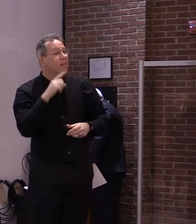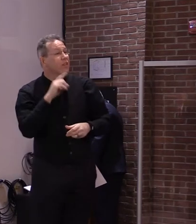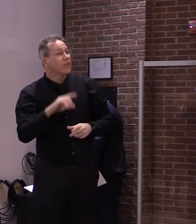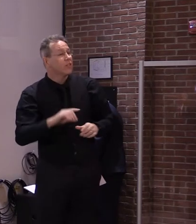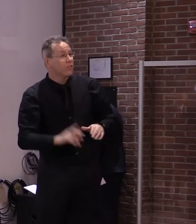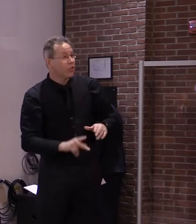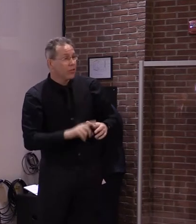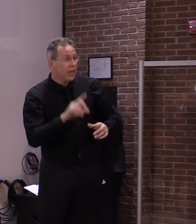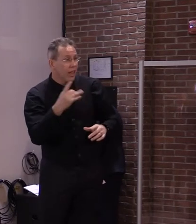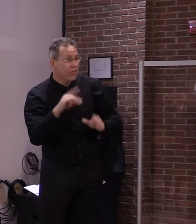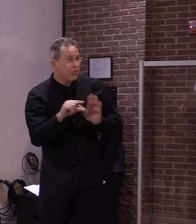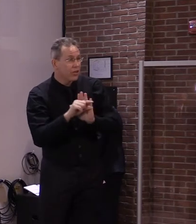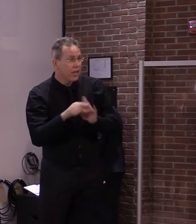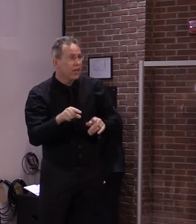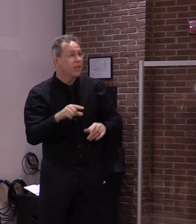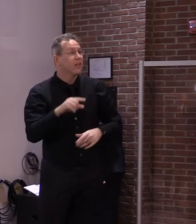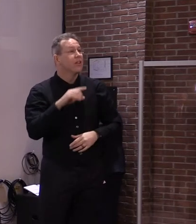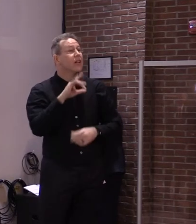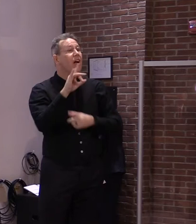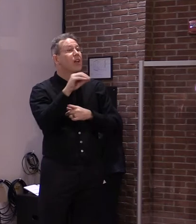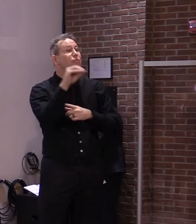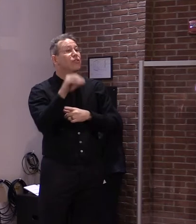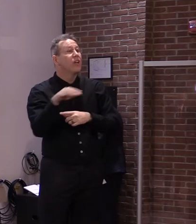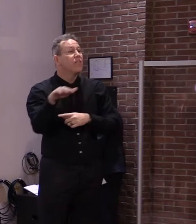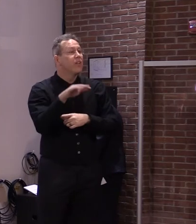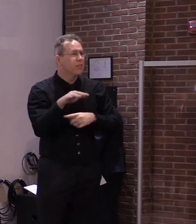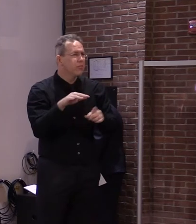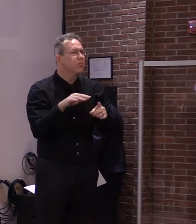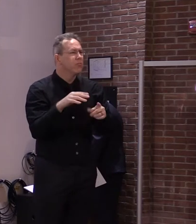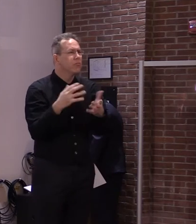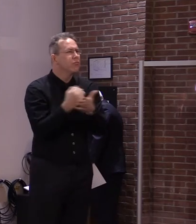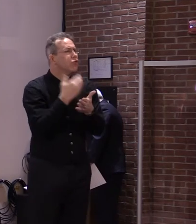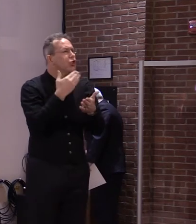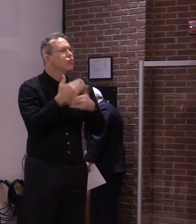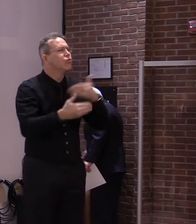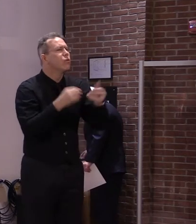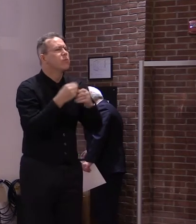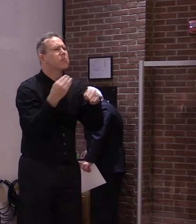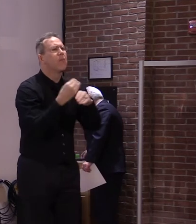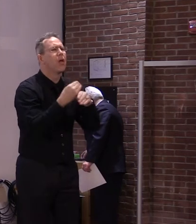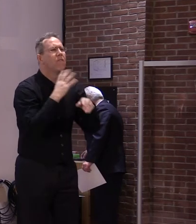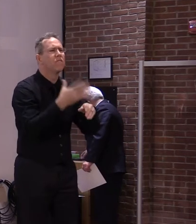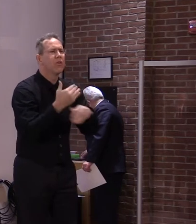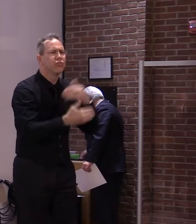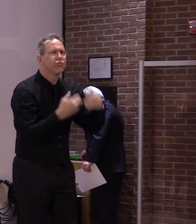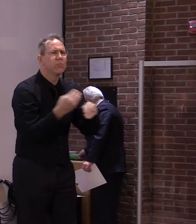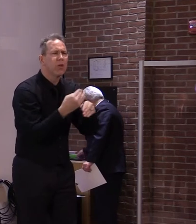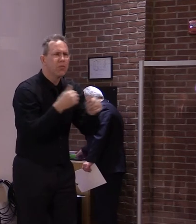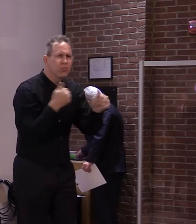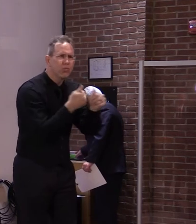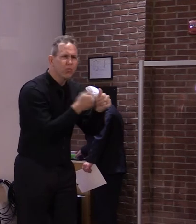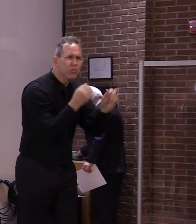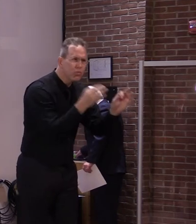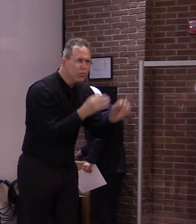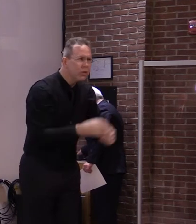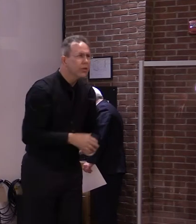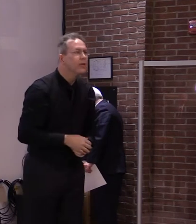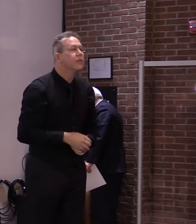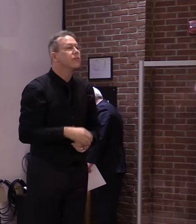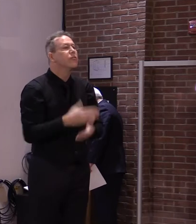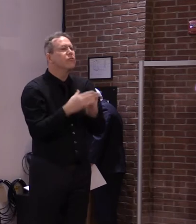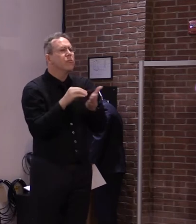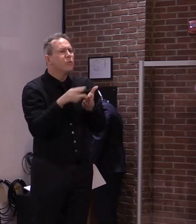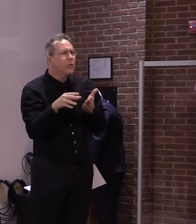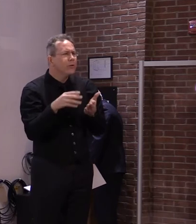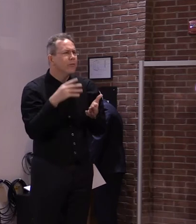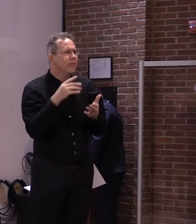were proficient in men we saw great growth in some of our students living living in poverty and those on ieps reading was less successful